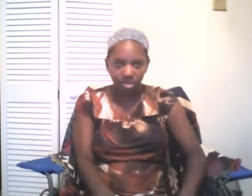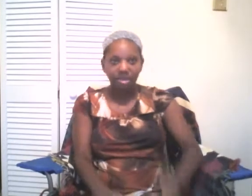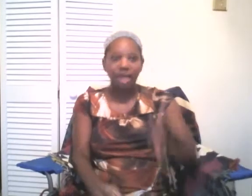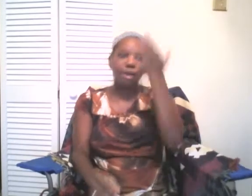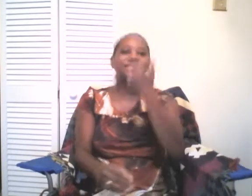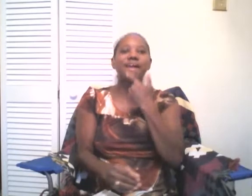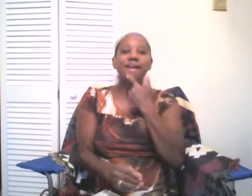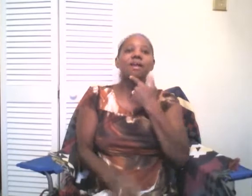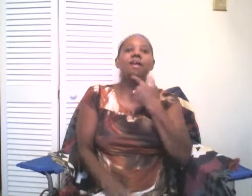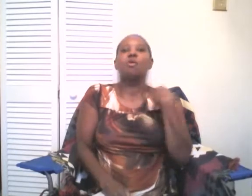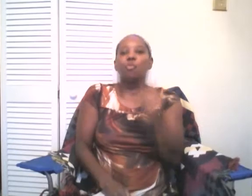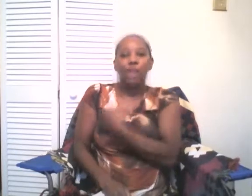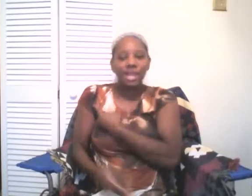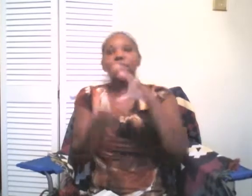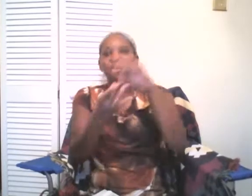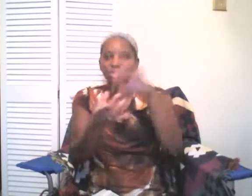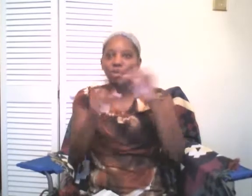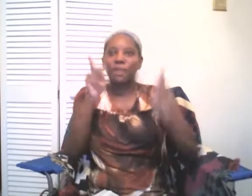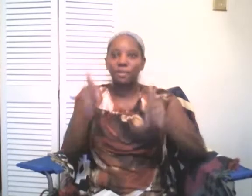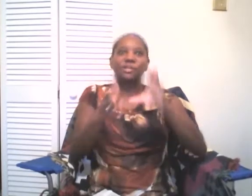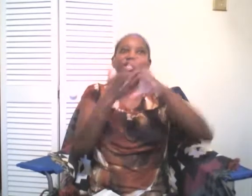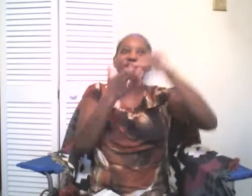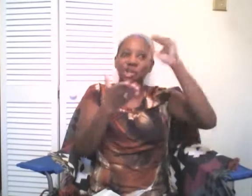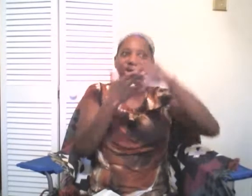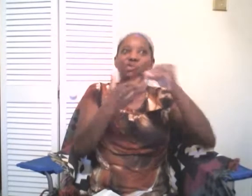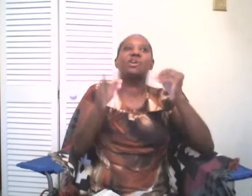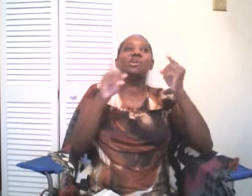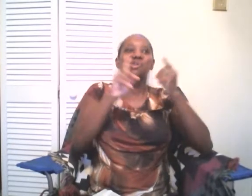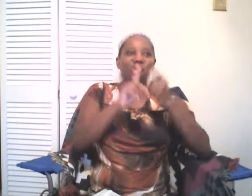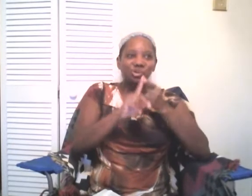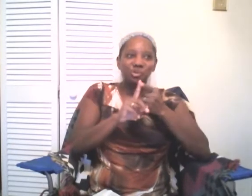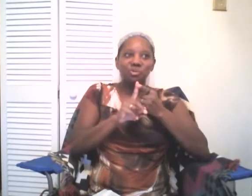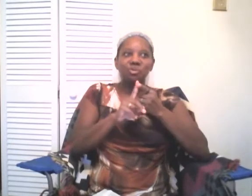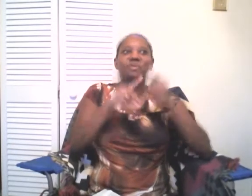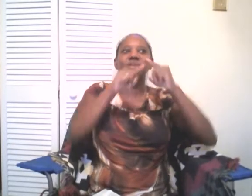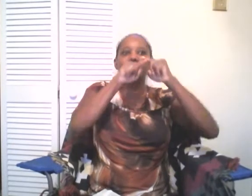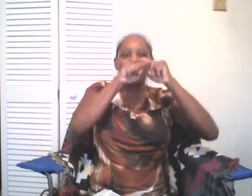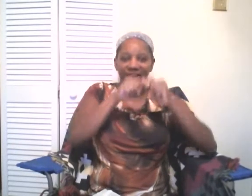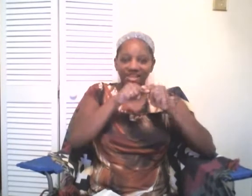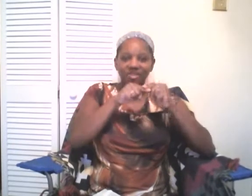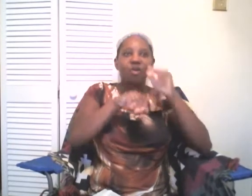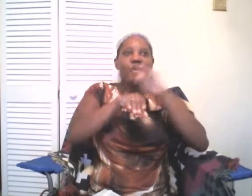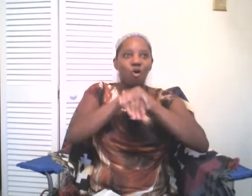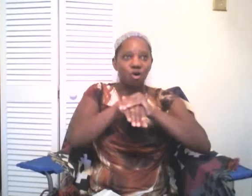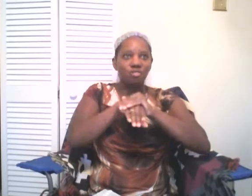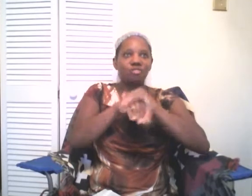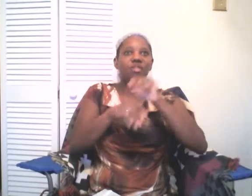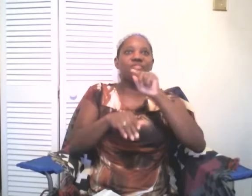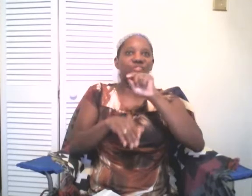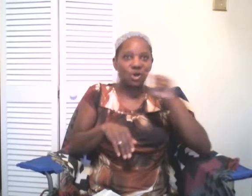That's why I say we spiritual people need to learn to depend on